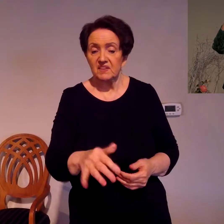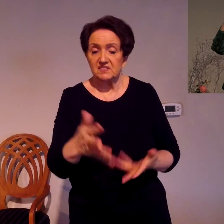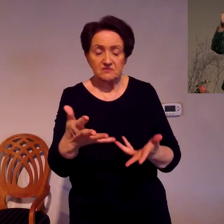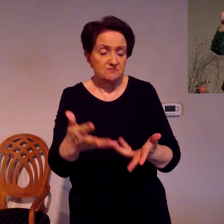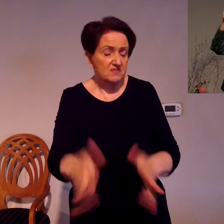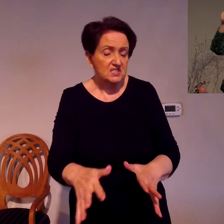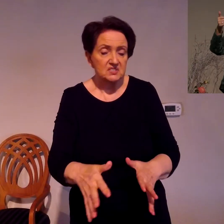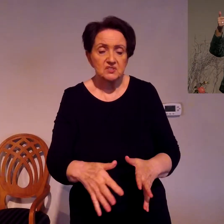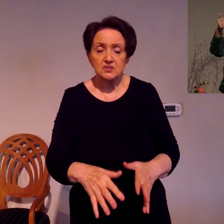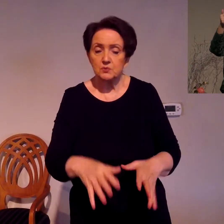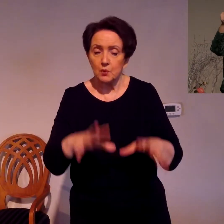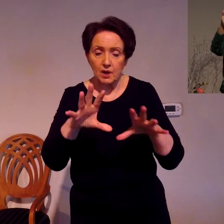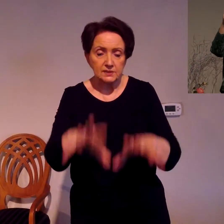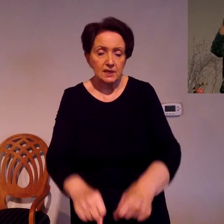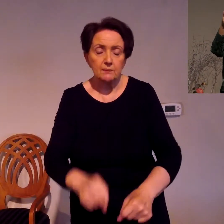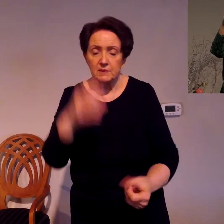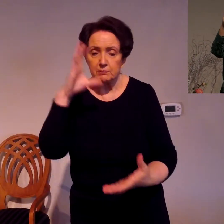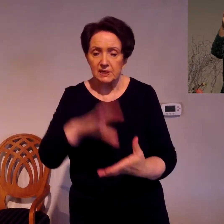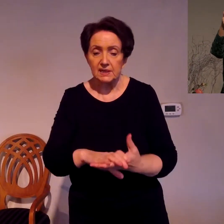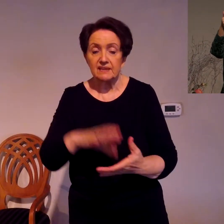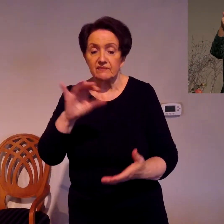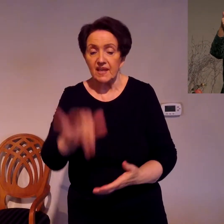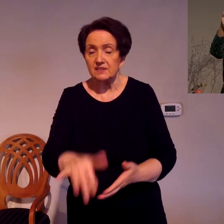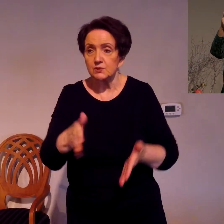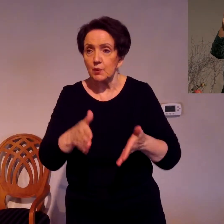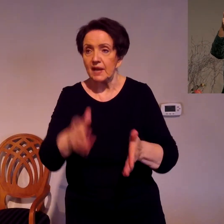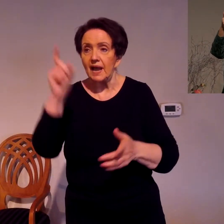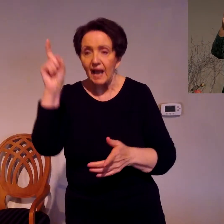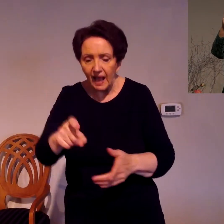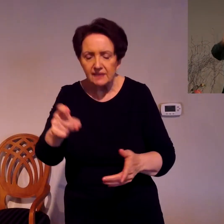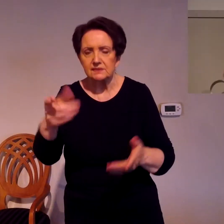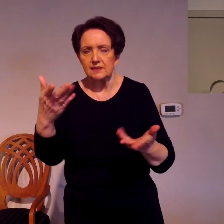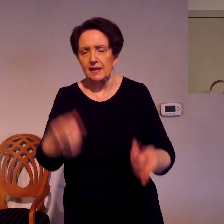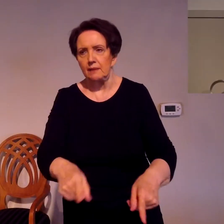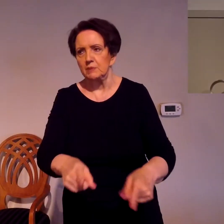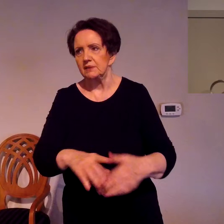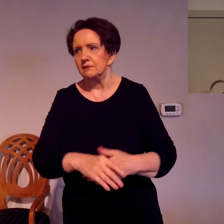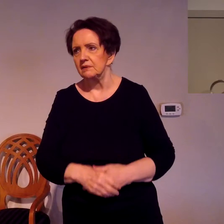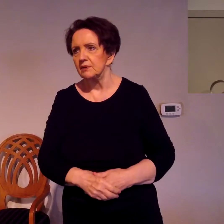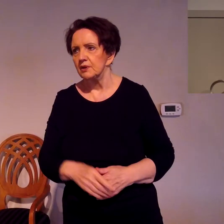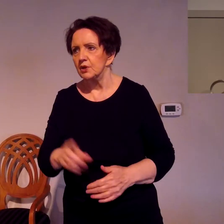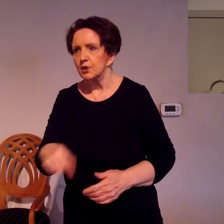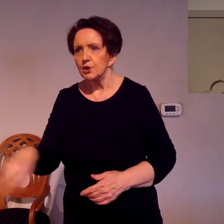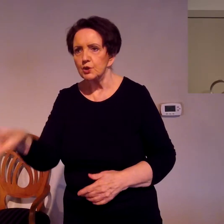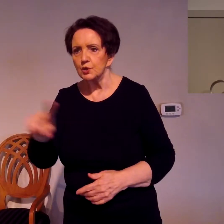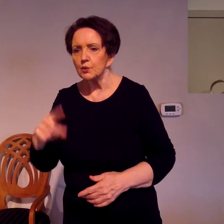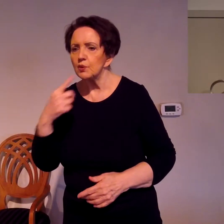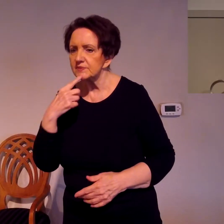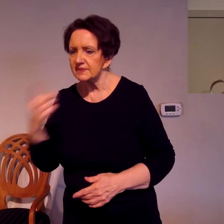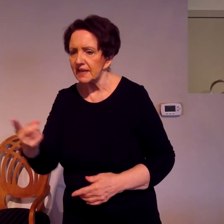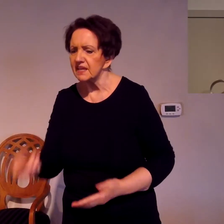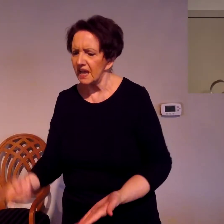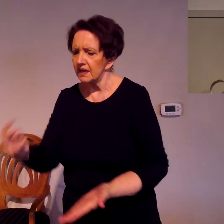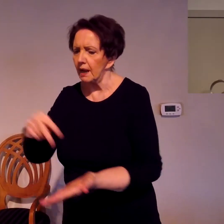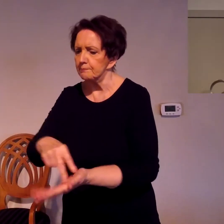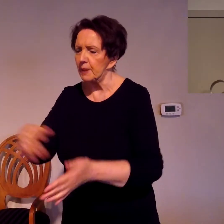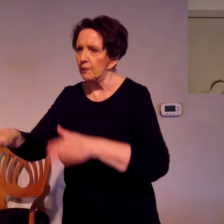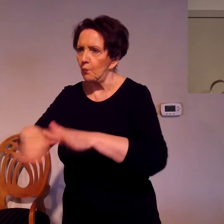will not adopt the belief that this is the way it has to be. Do you see what I'm saying? You will say, get out of your bed and